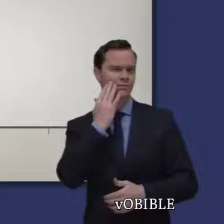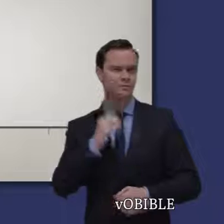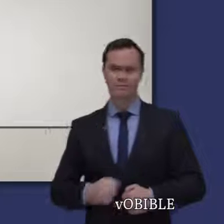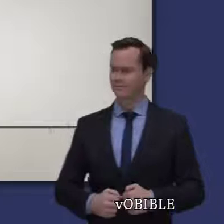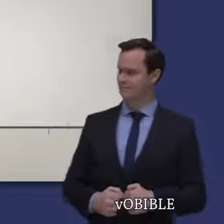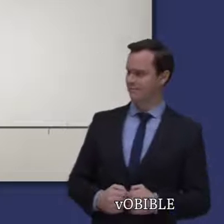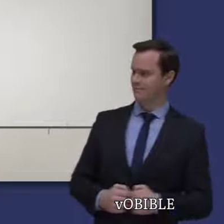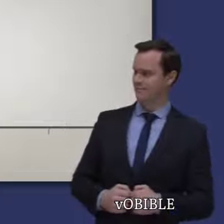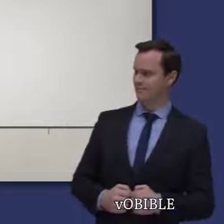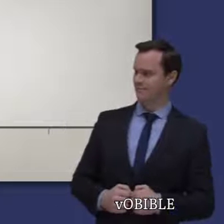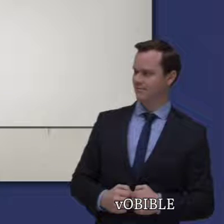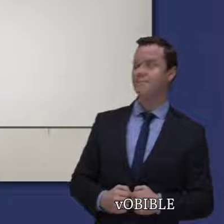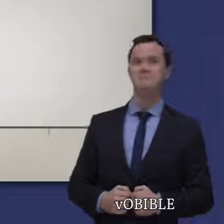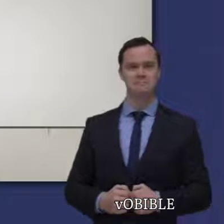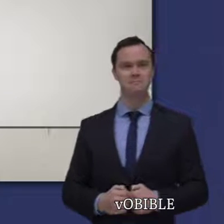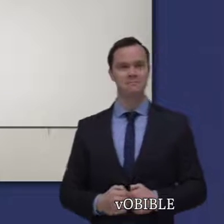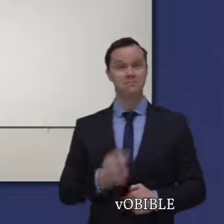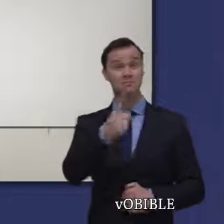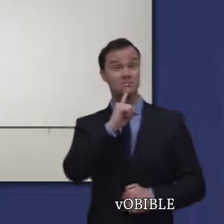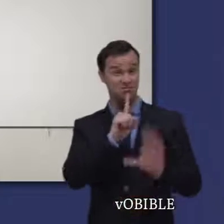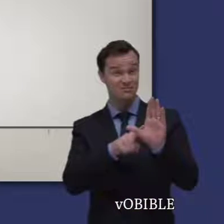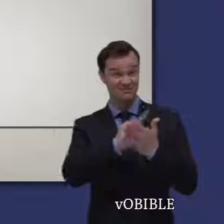his name about 844 BCE.